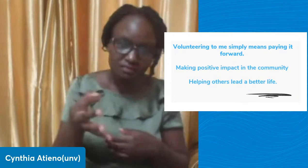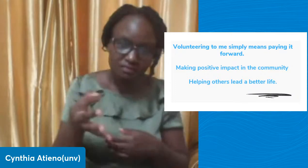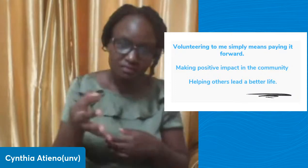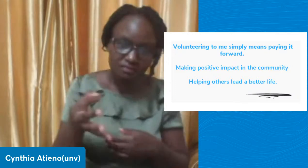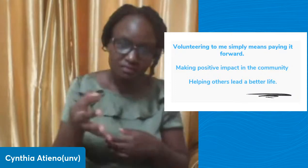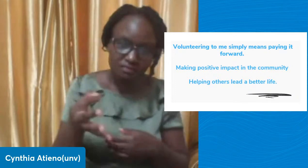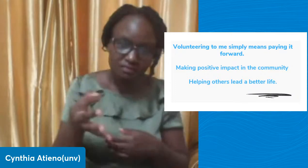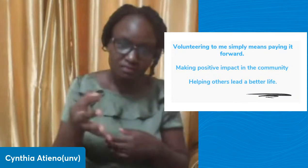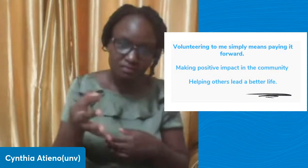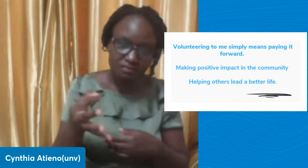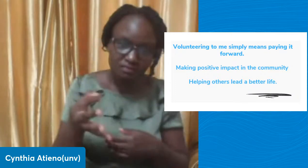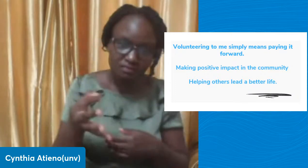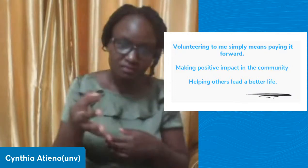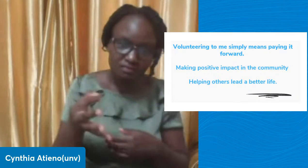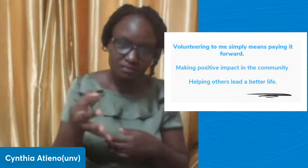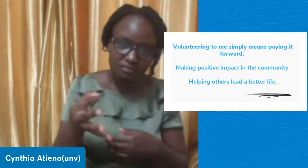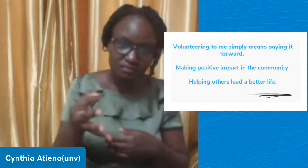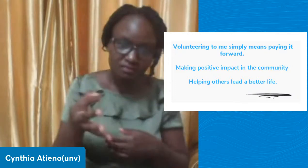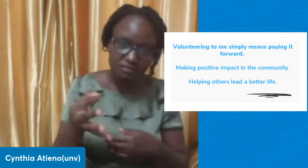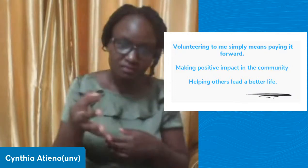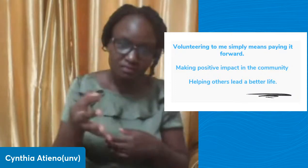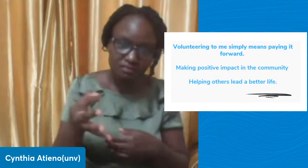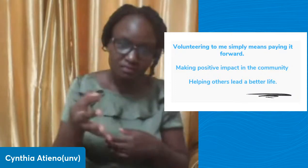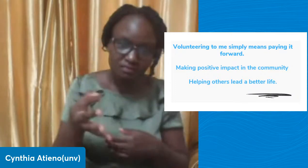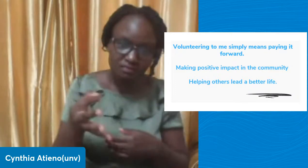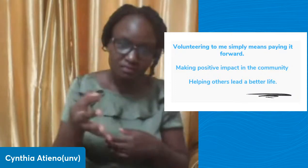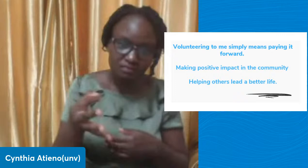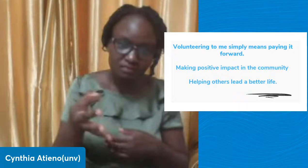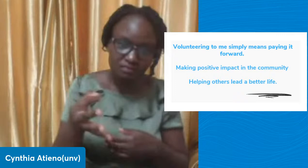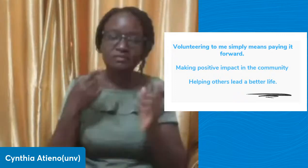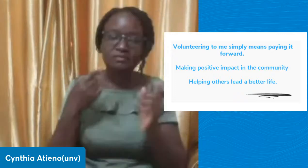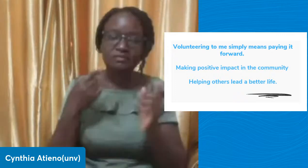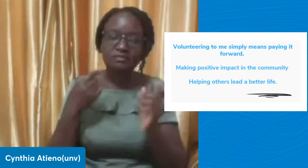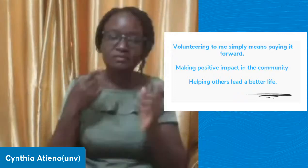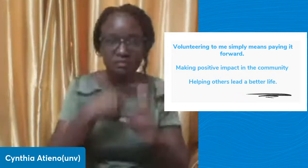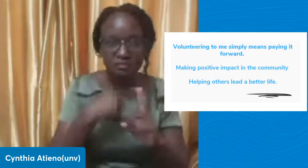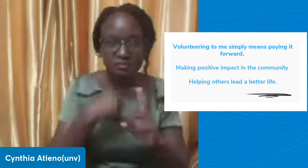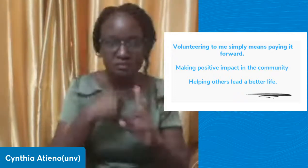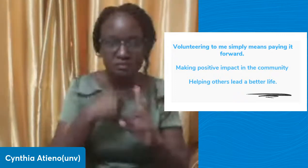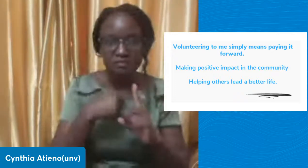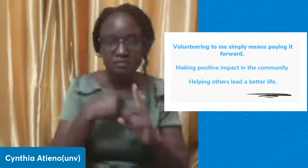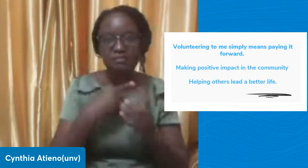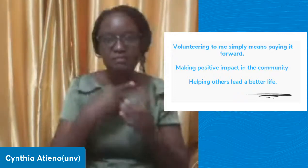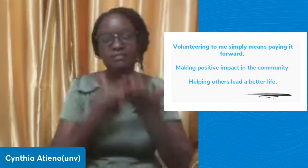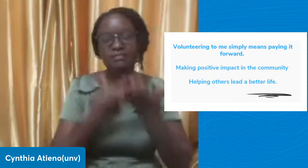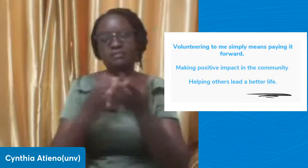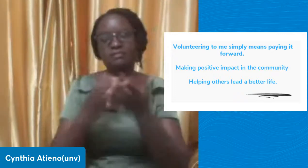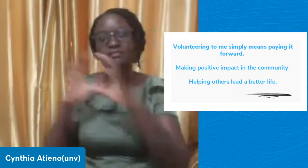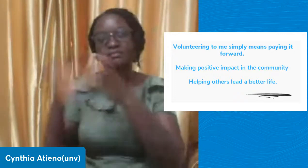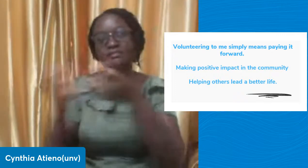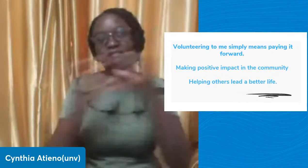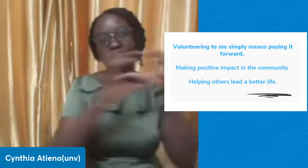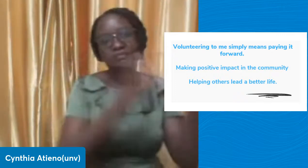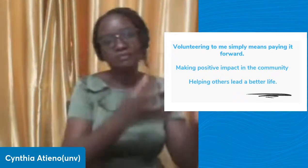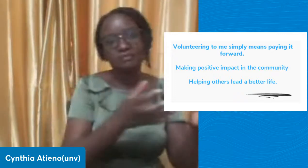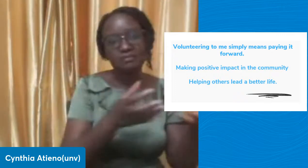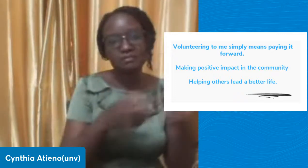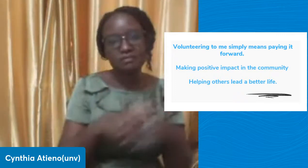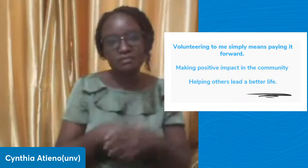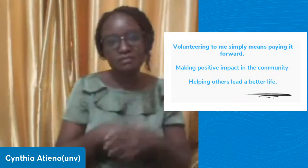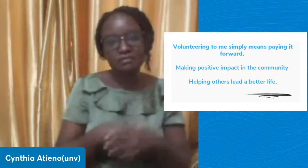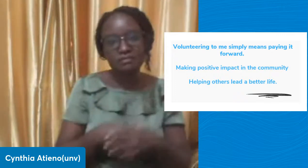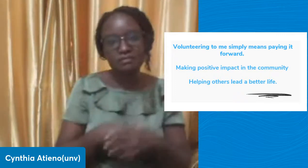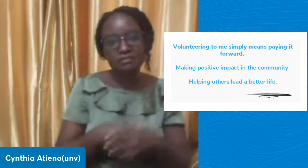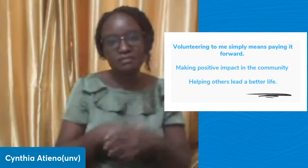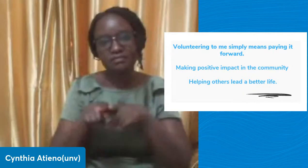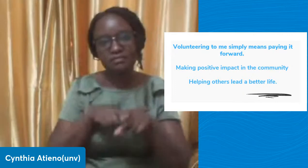And it also means making positive impact in our community. How do you make positive impact in your community? By helping